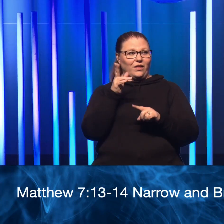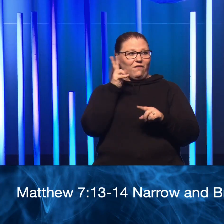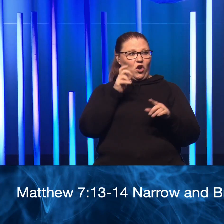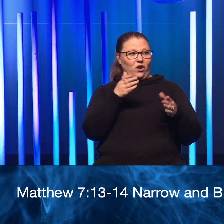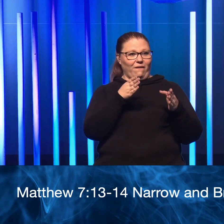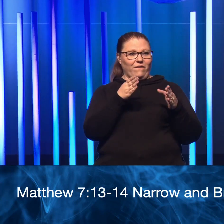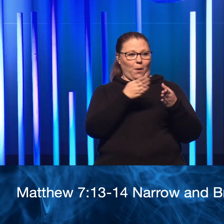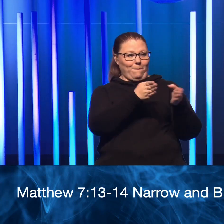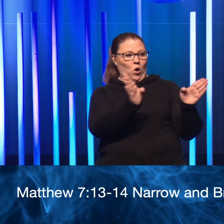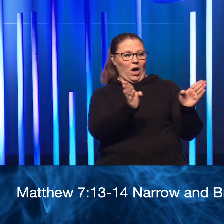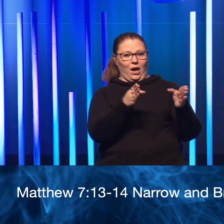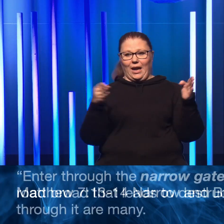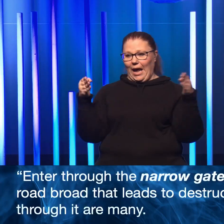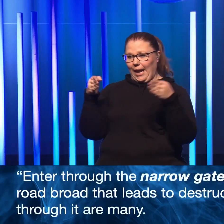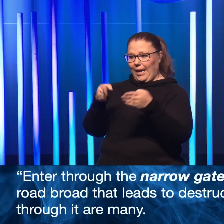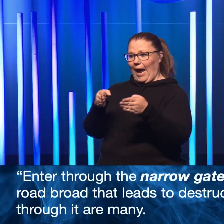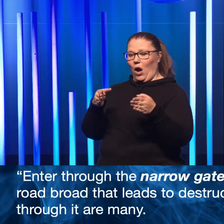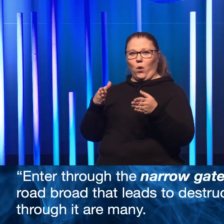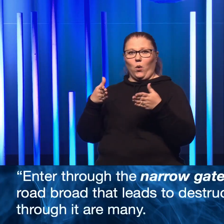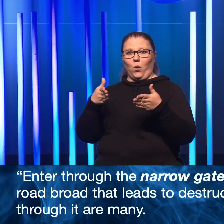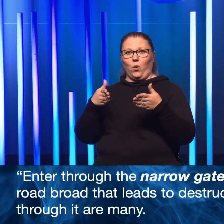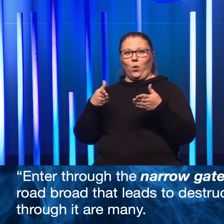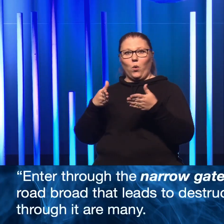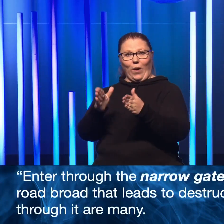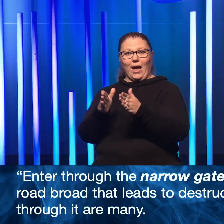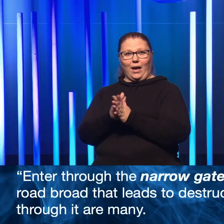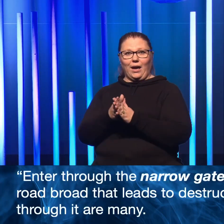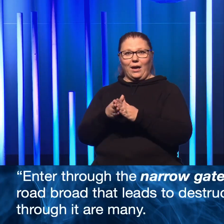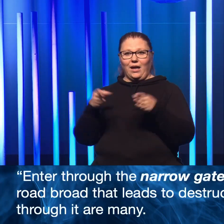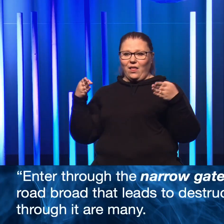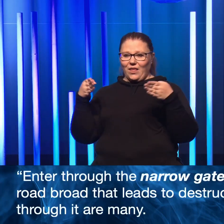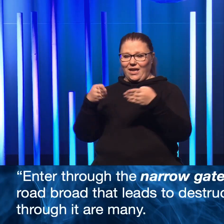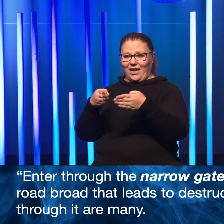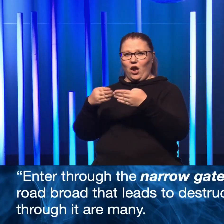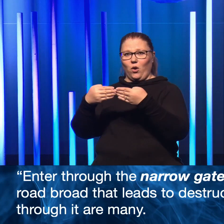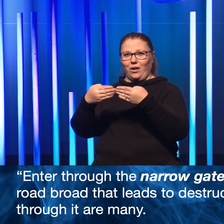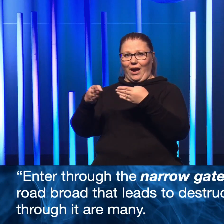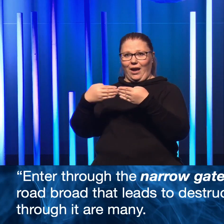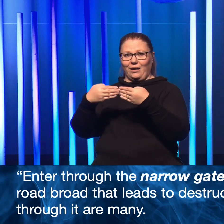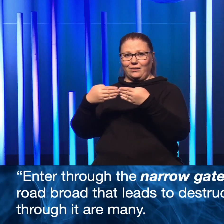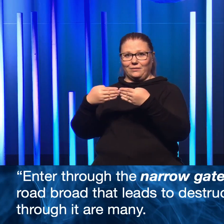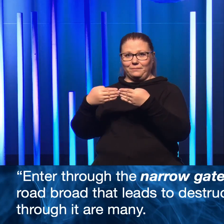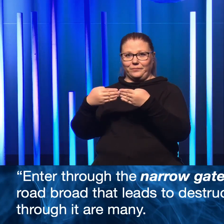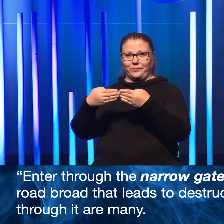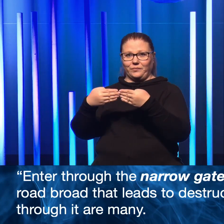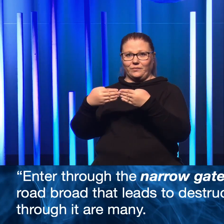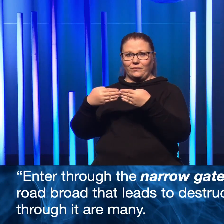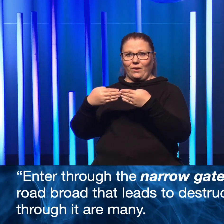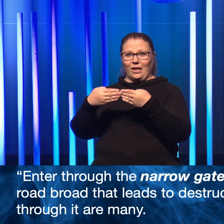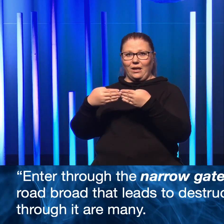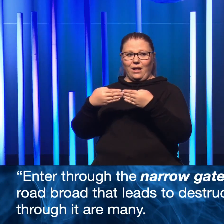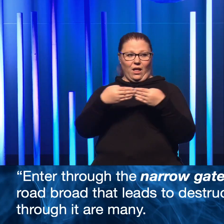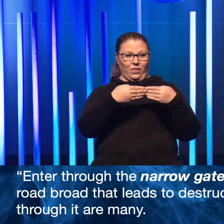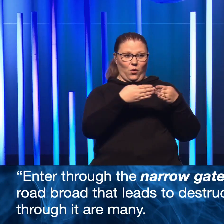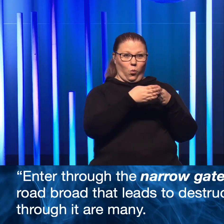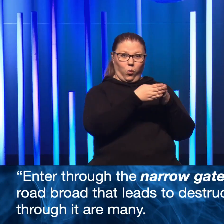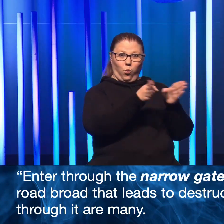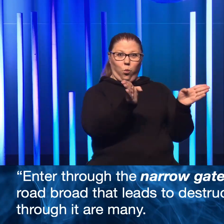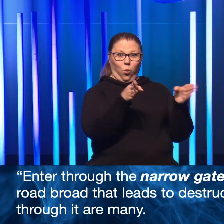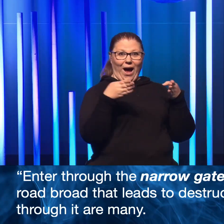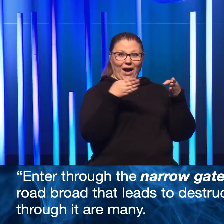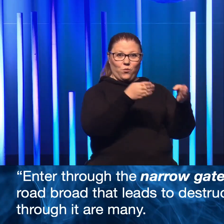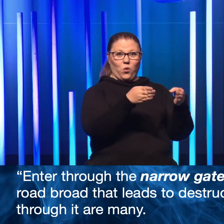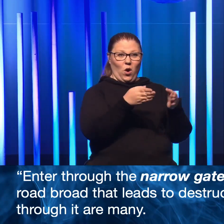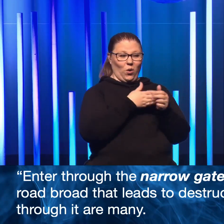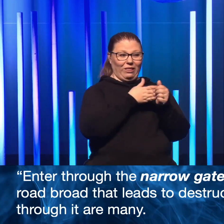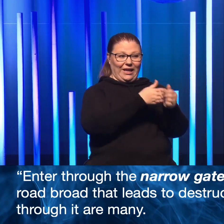way? So Jesus would say, enter through the narrow gate, for the gate is wide and the road broad that leads to destruction, and those who